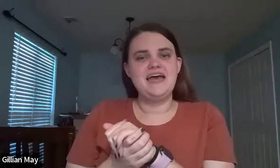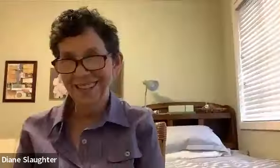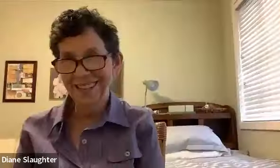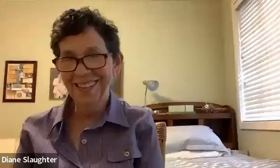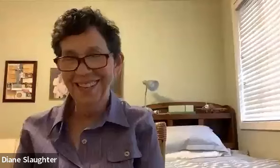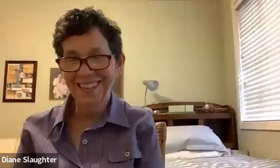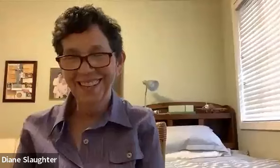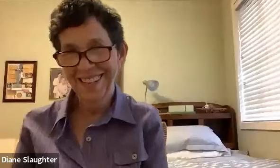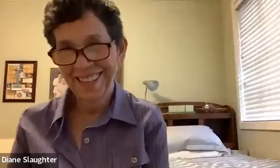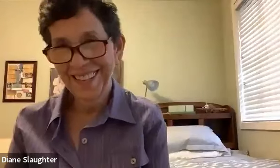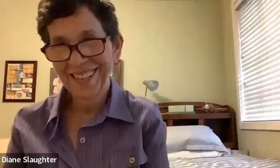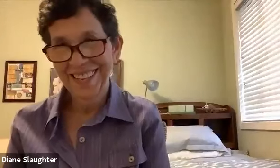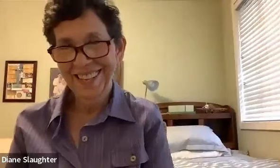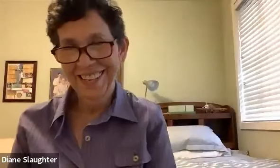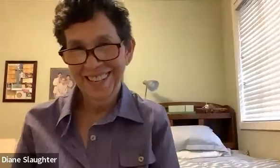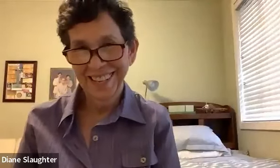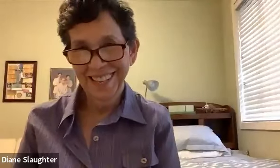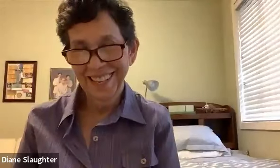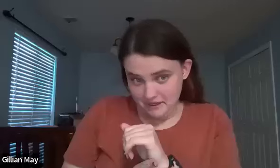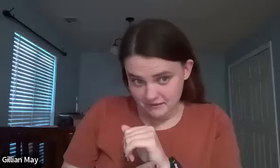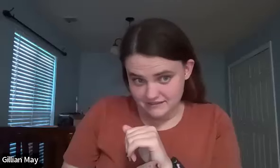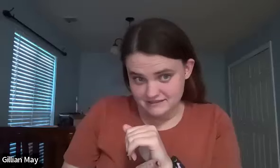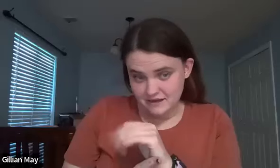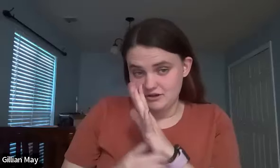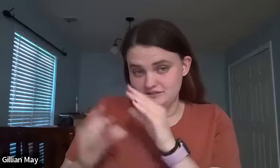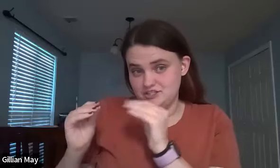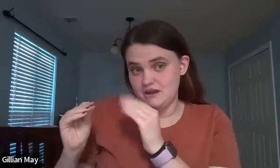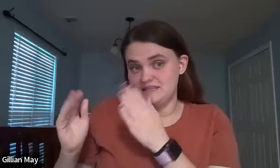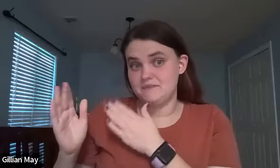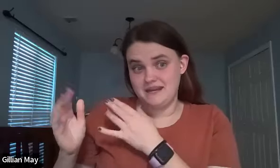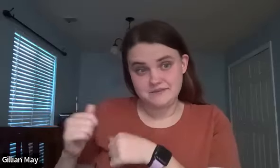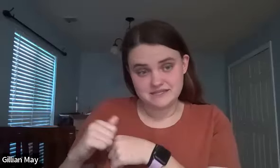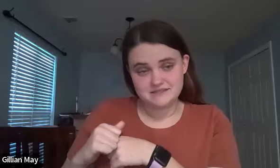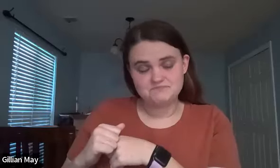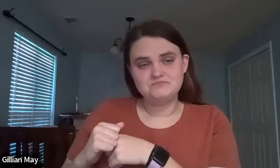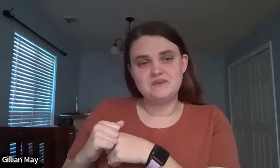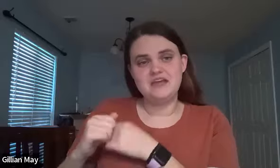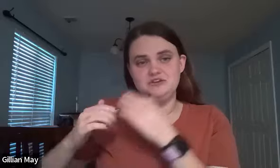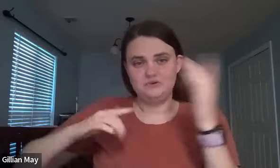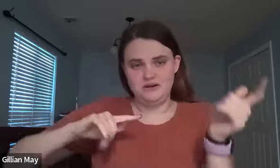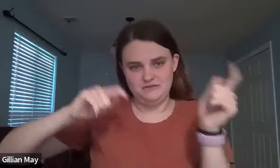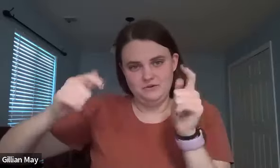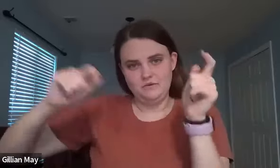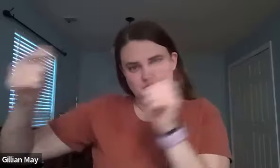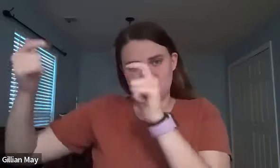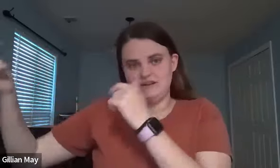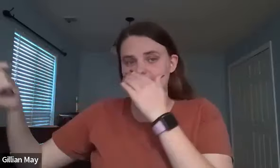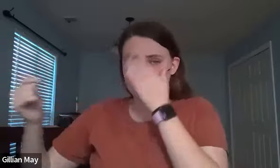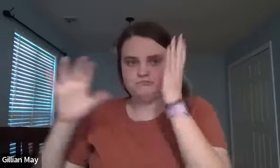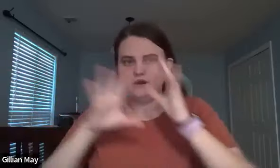And then without being embarrassed, I will also teach you how to say my name is, and everyone will alternate. I'll break